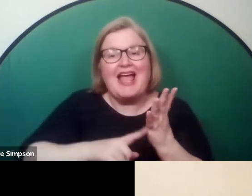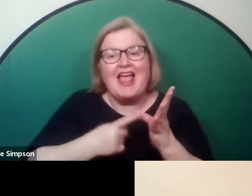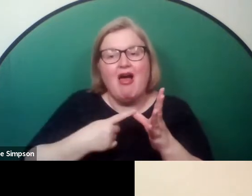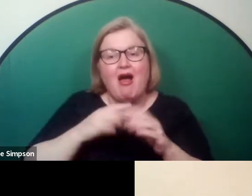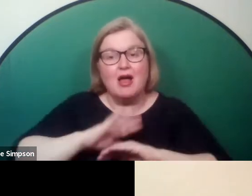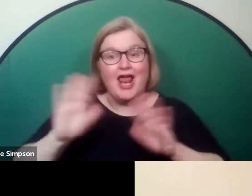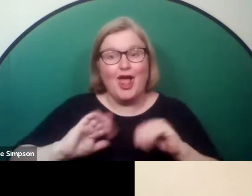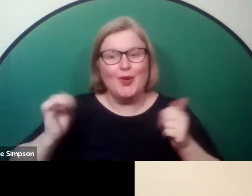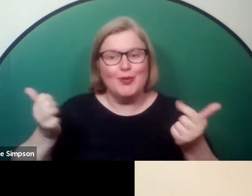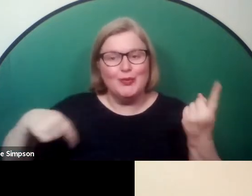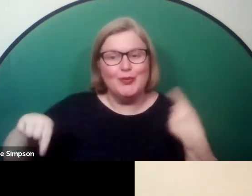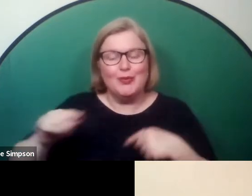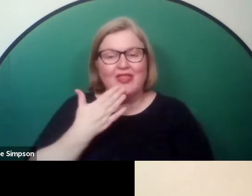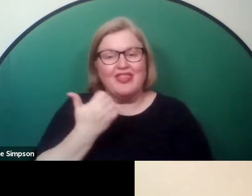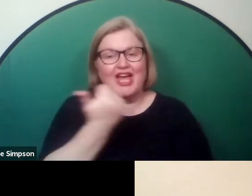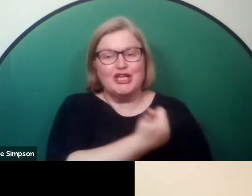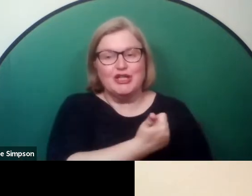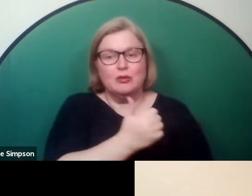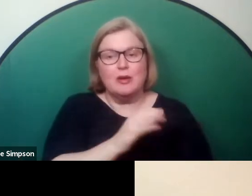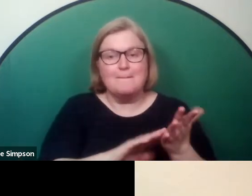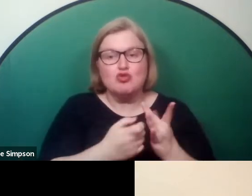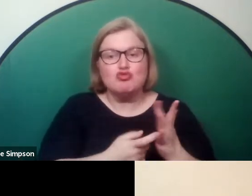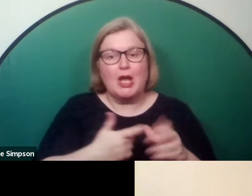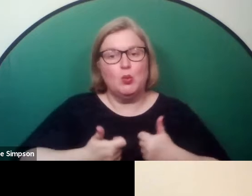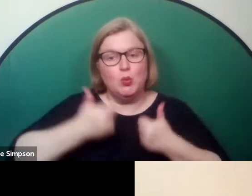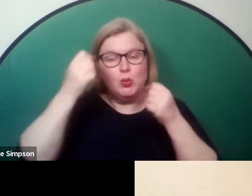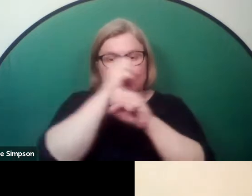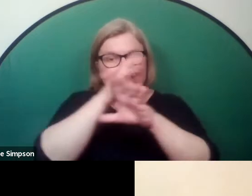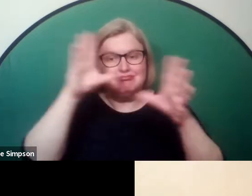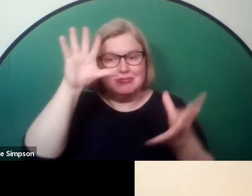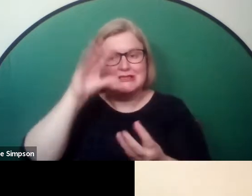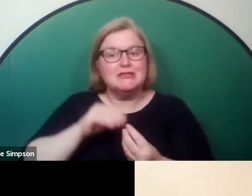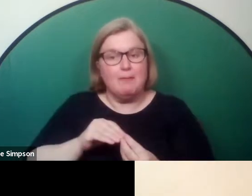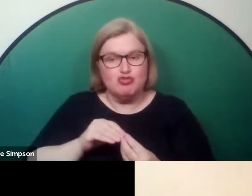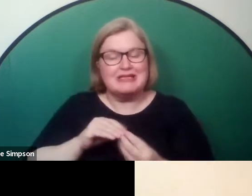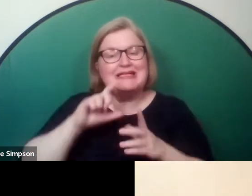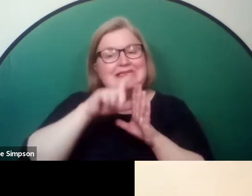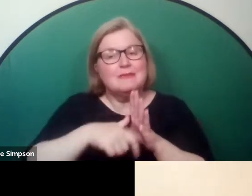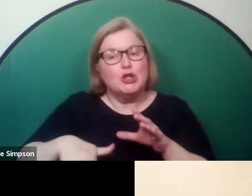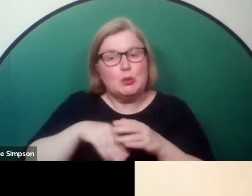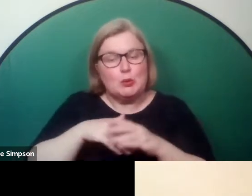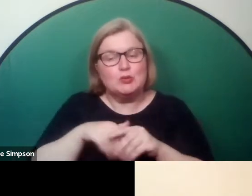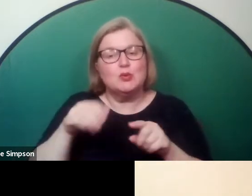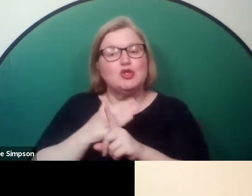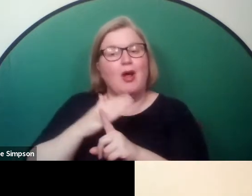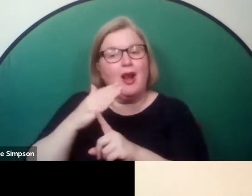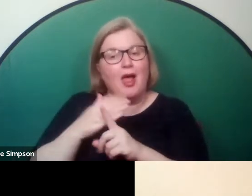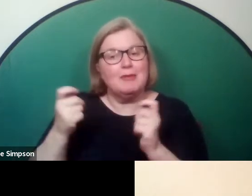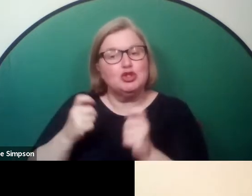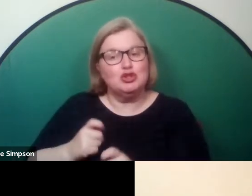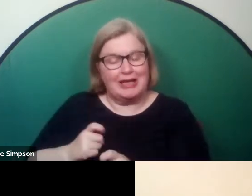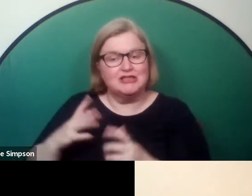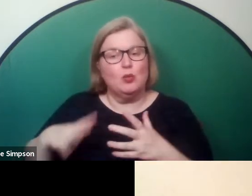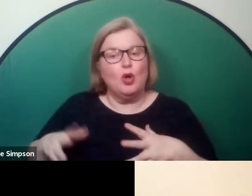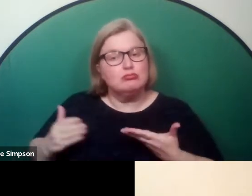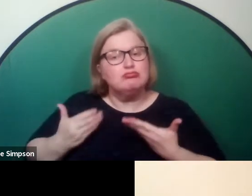everyone. So Maria's given a great overview of disability, inclusion, and climate change. But now I want to introduce